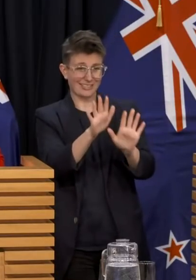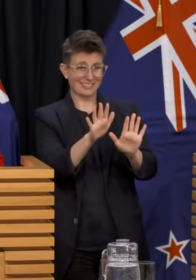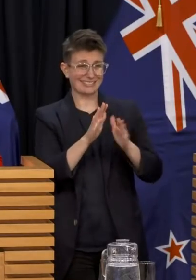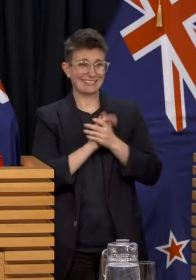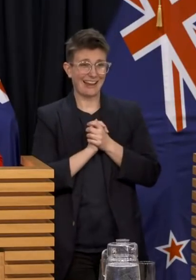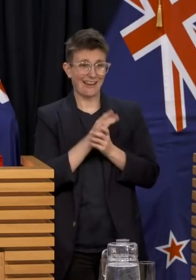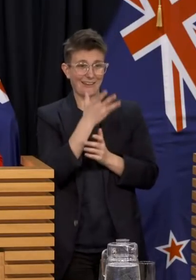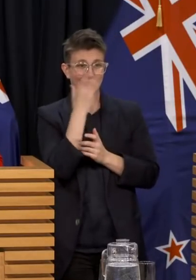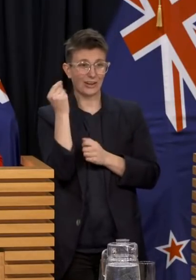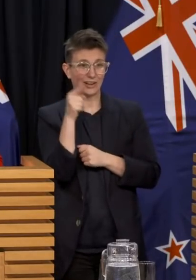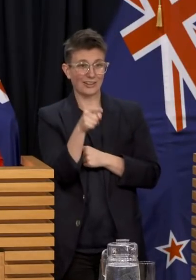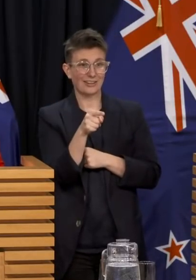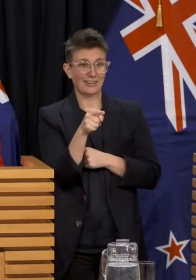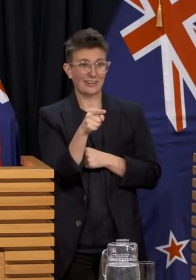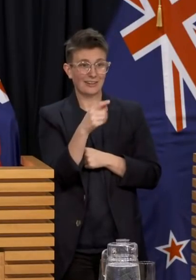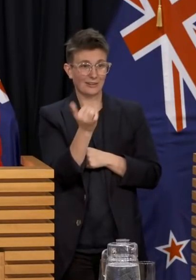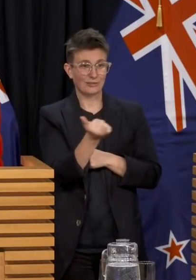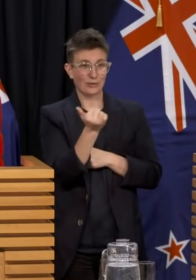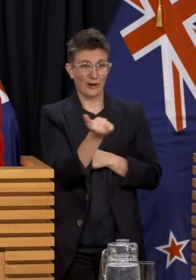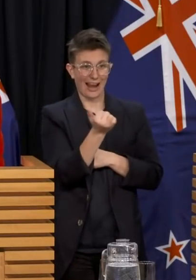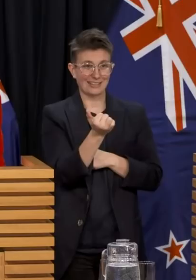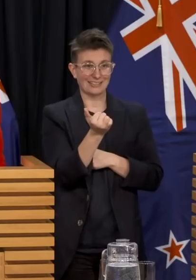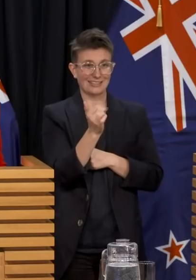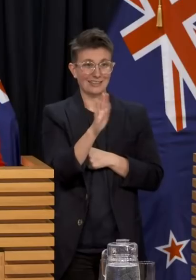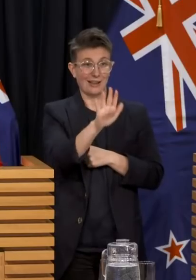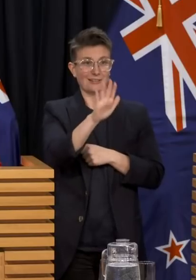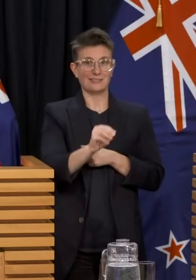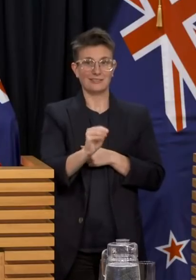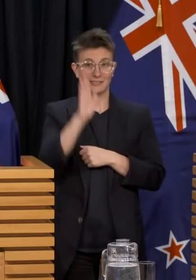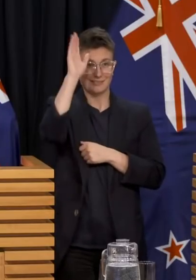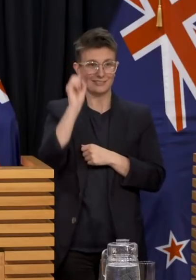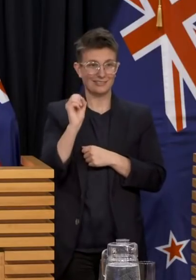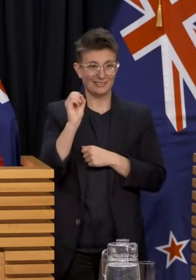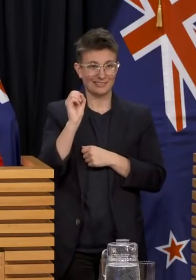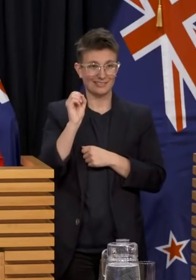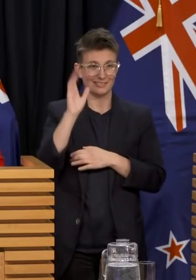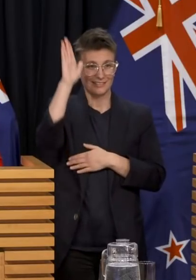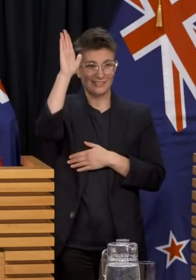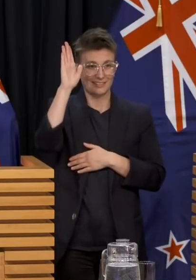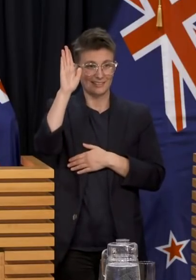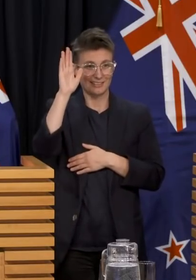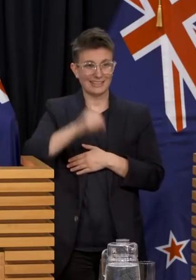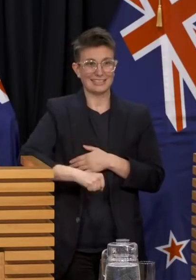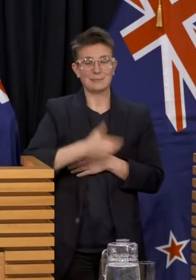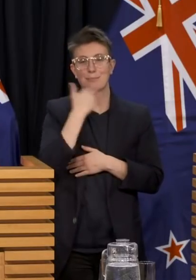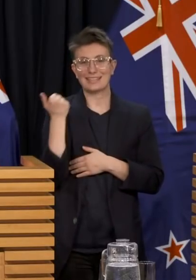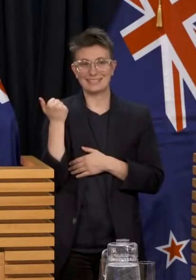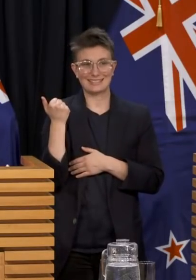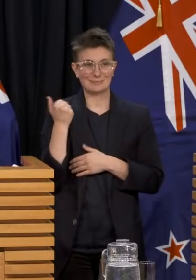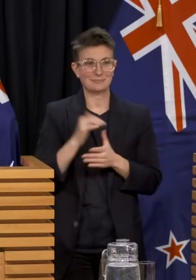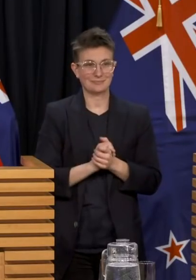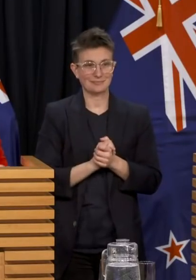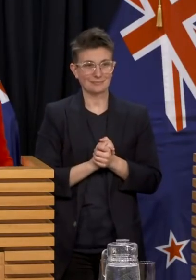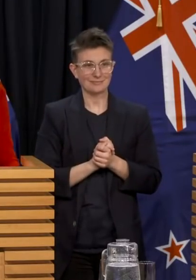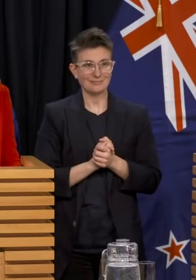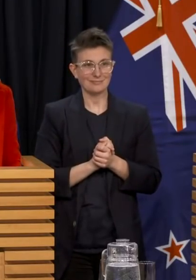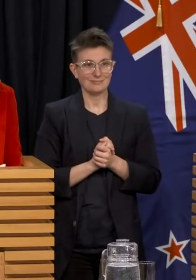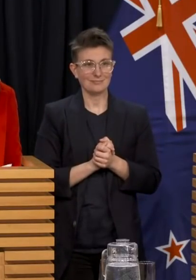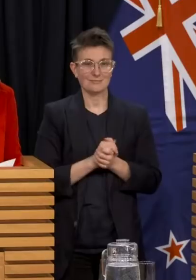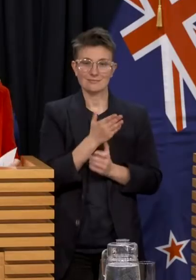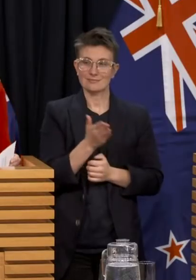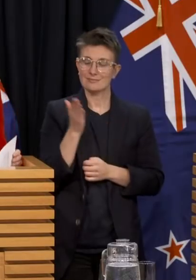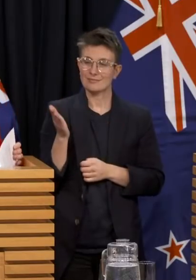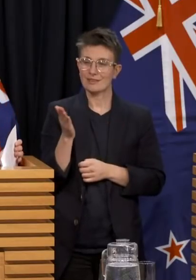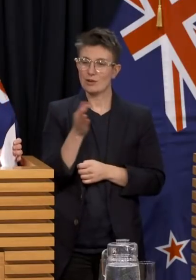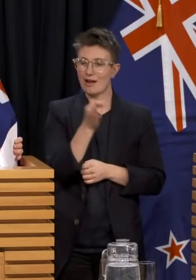me. I didn't want to... Oh, no, okay. Yes, Go ahead. I would like to ask. Go ahead. Why do you say the